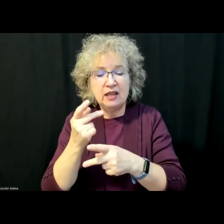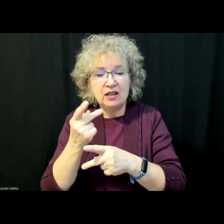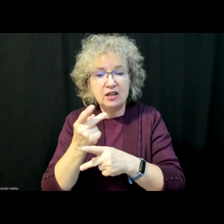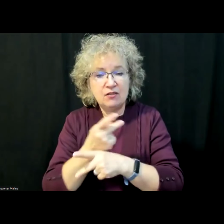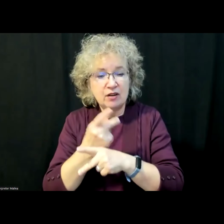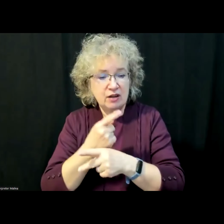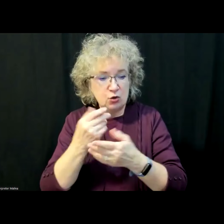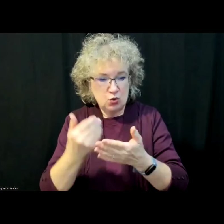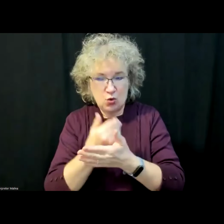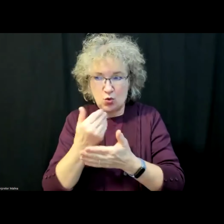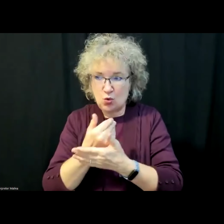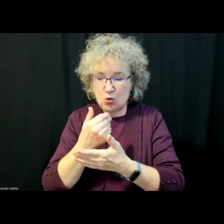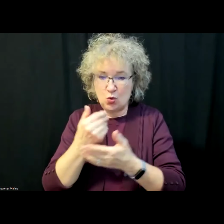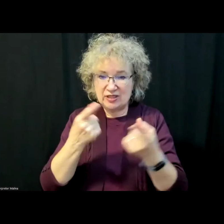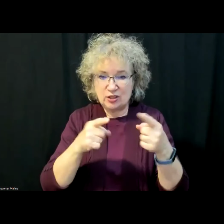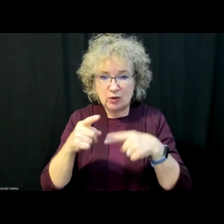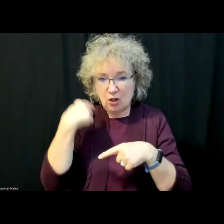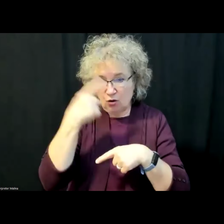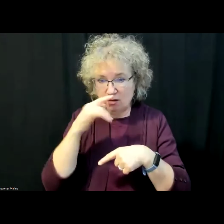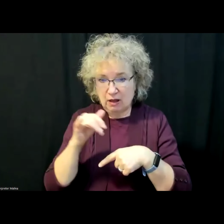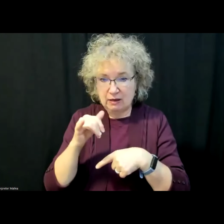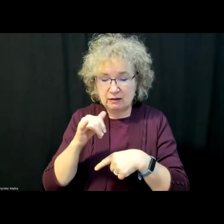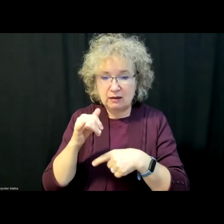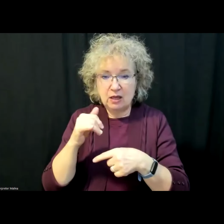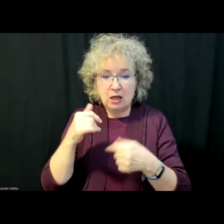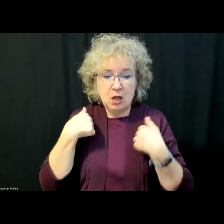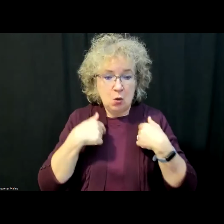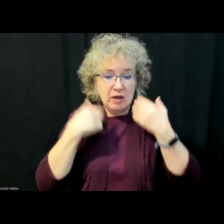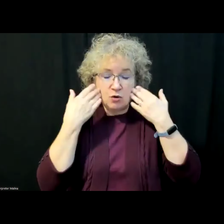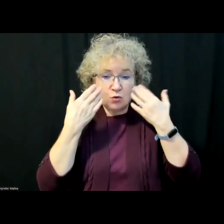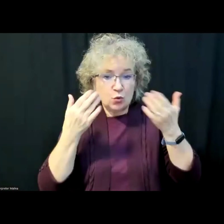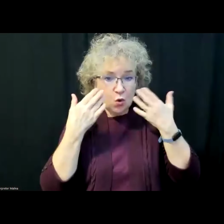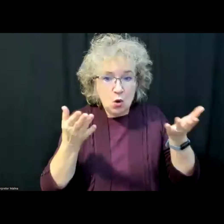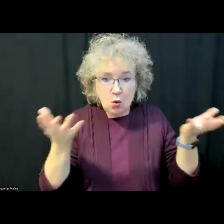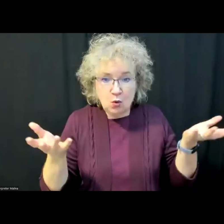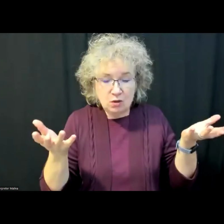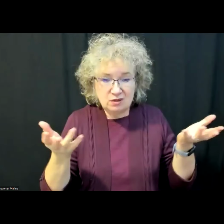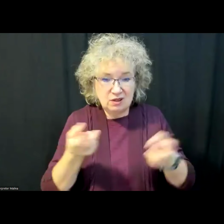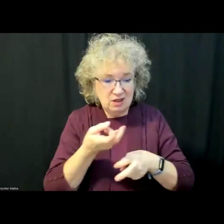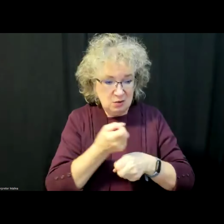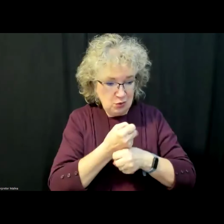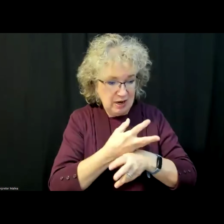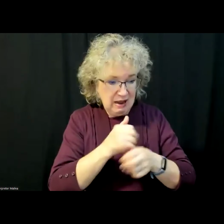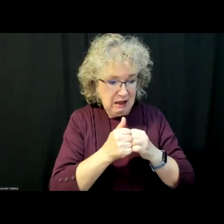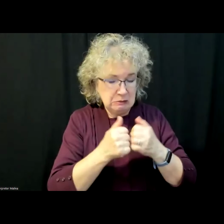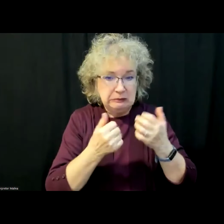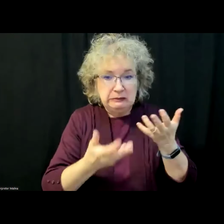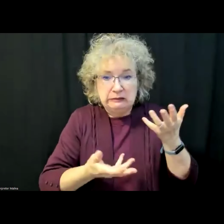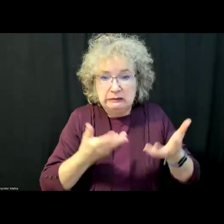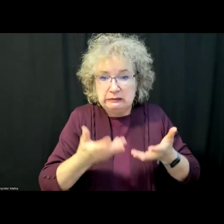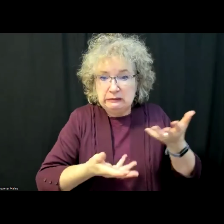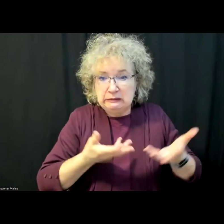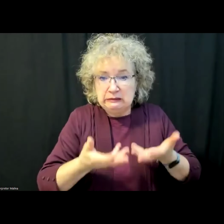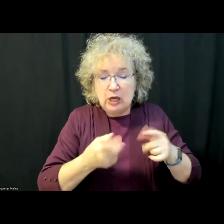situation looks like as it comes at us. You know, there are so many unknowns, we don't really even hardly know how to prepare. But for me, knowing